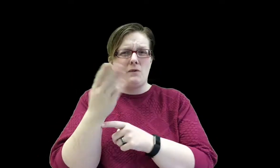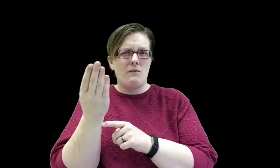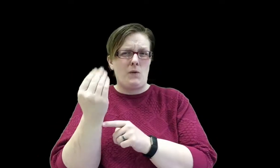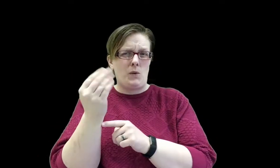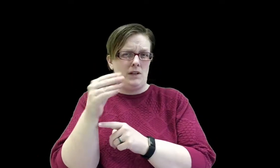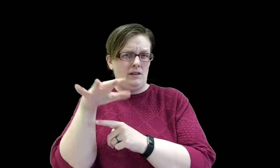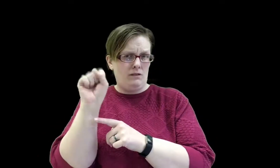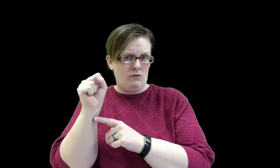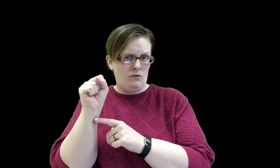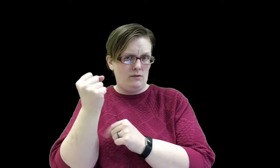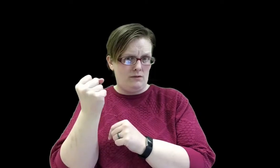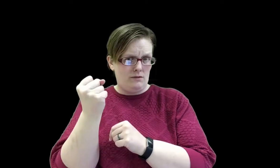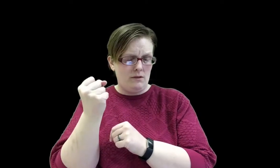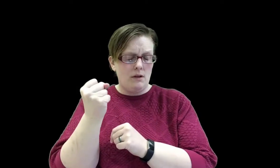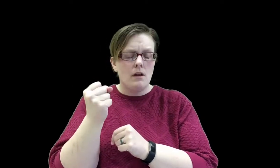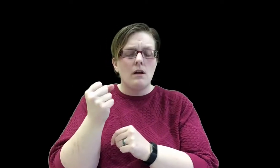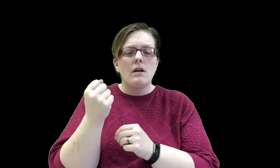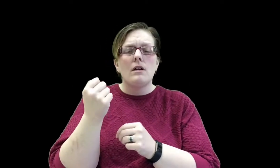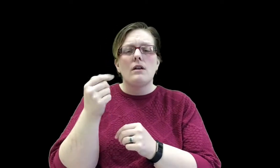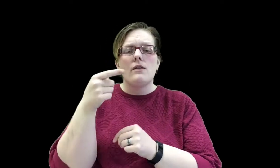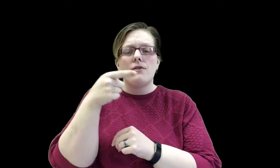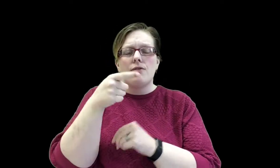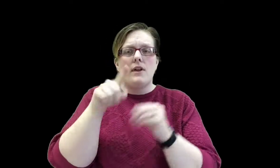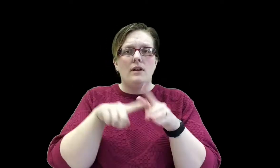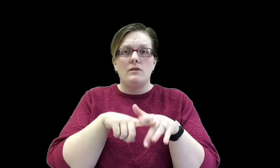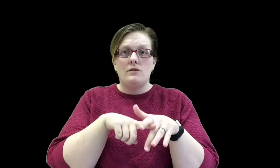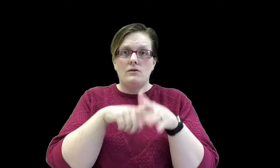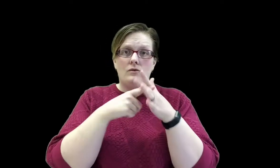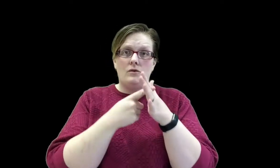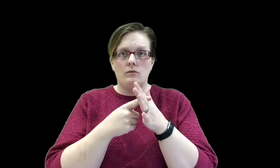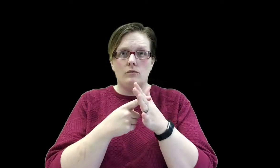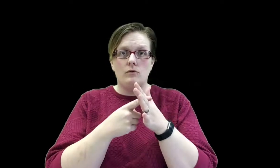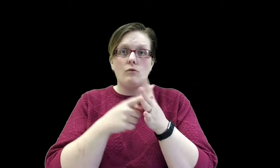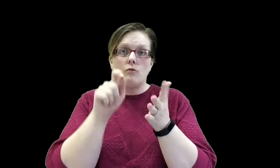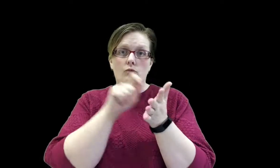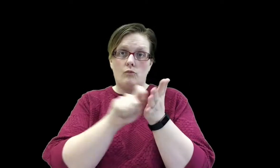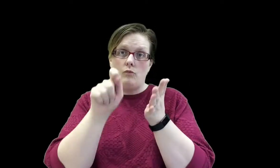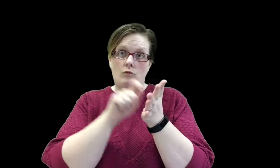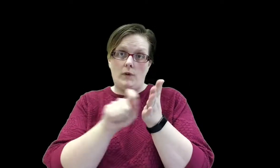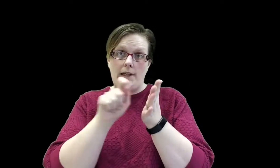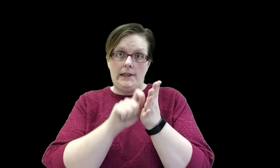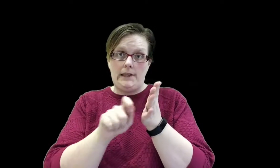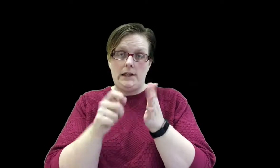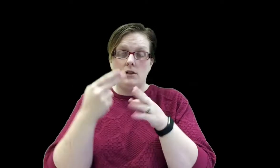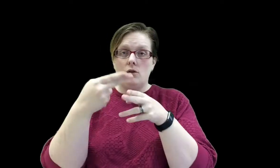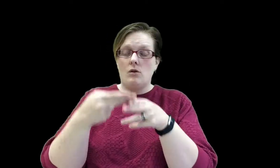Around the year 1400s, they started to have a form of